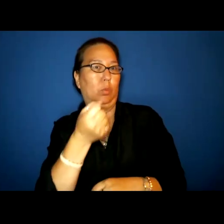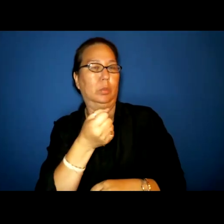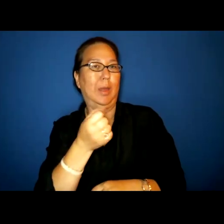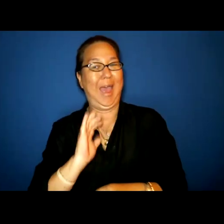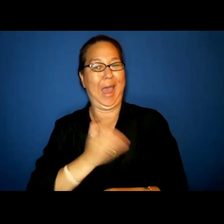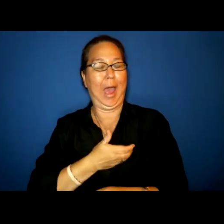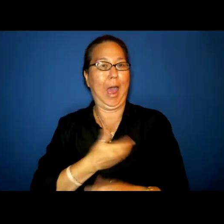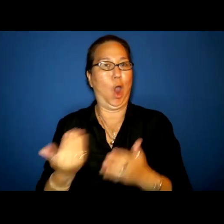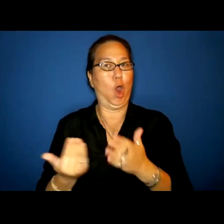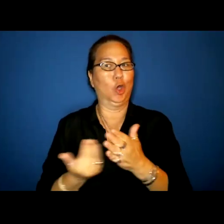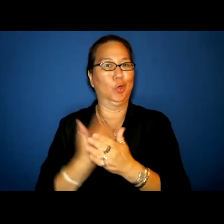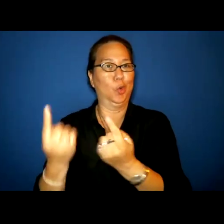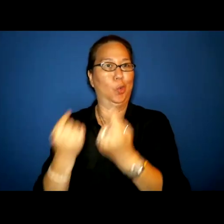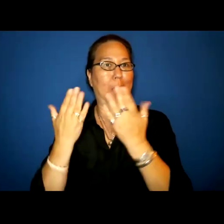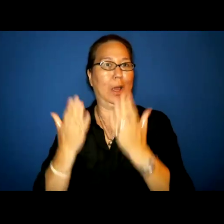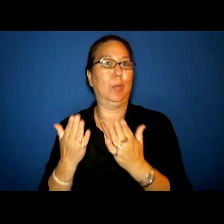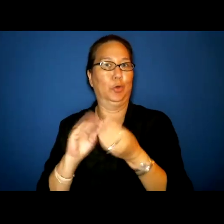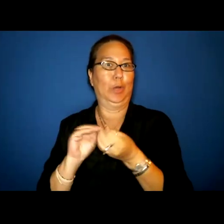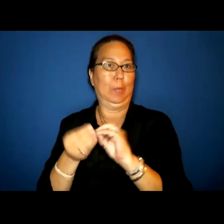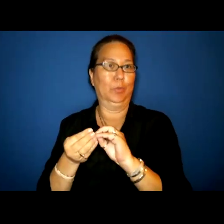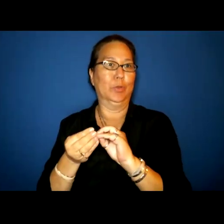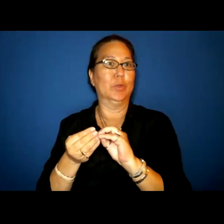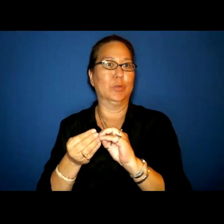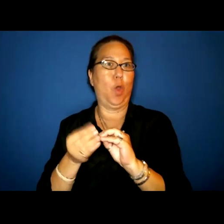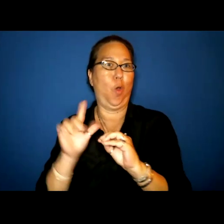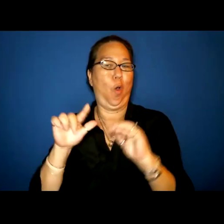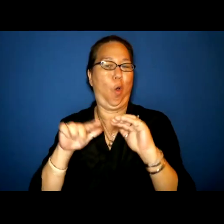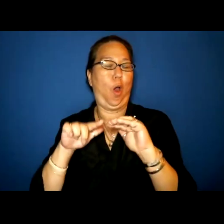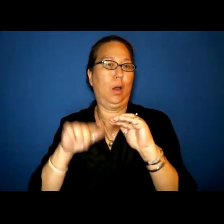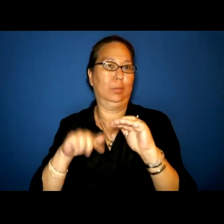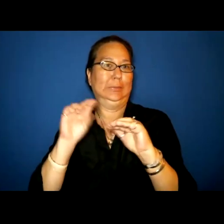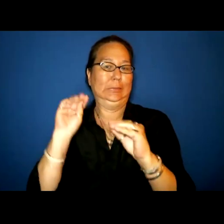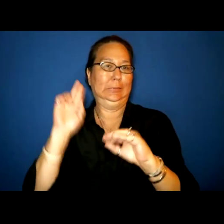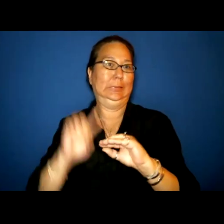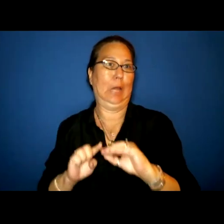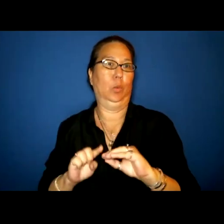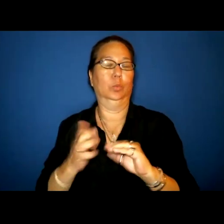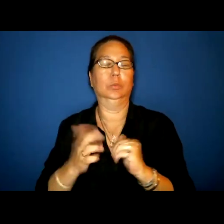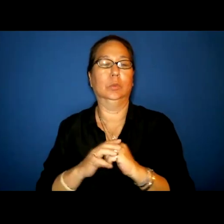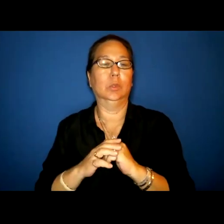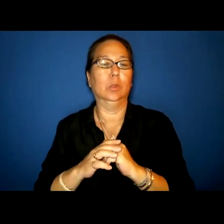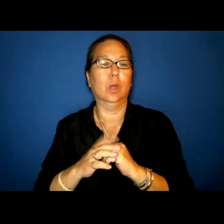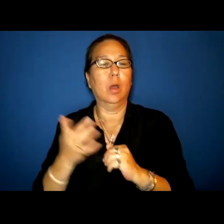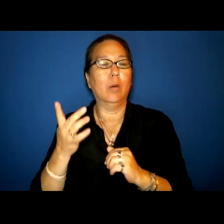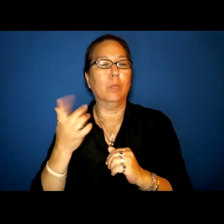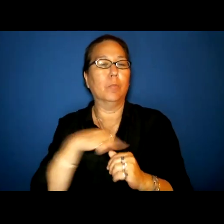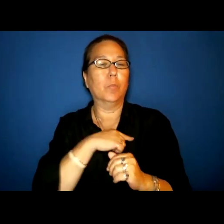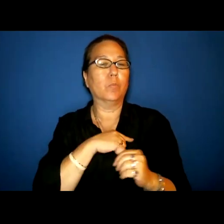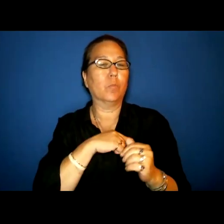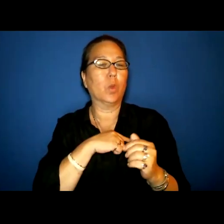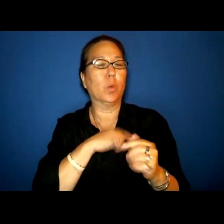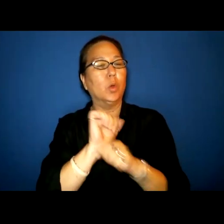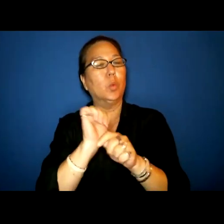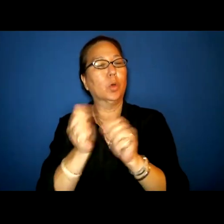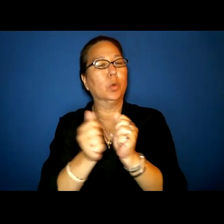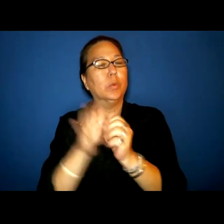are definitely down. And what we've tried to do there is to work with the schools to be able to keep resource in the building,